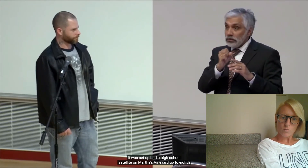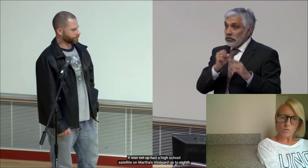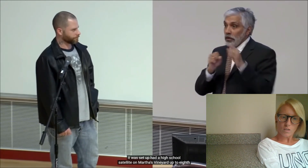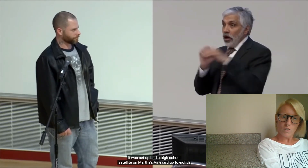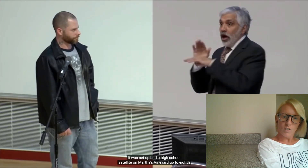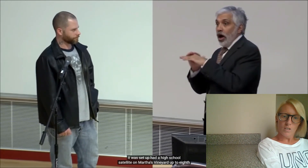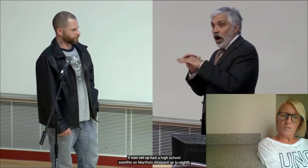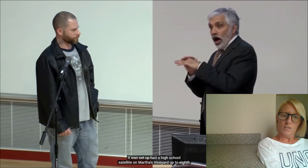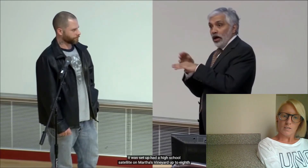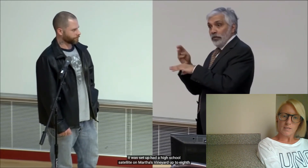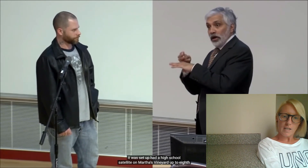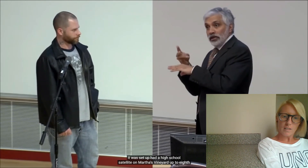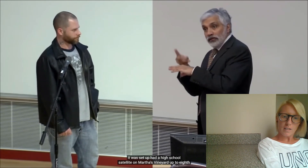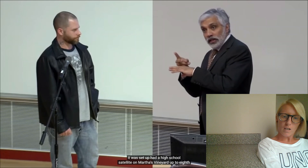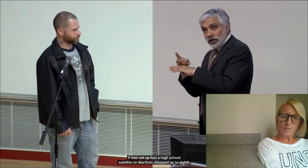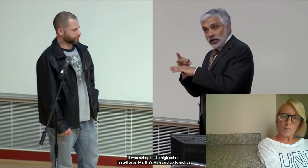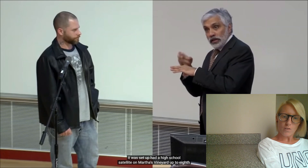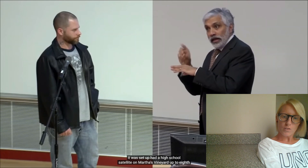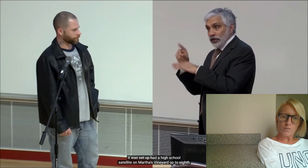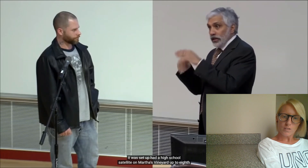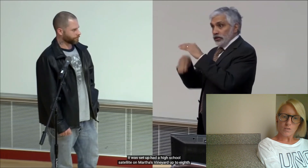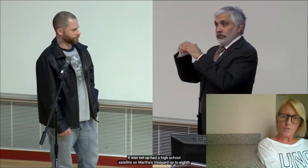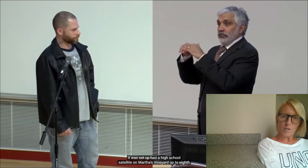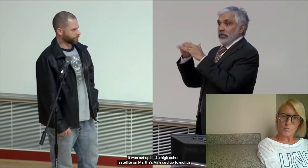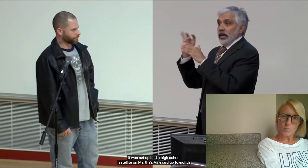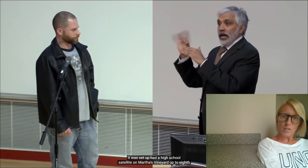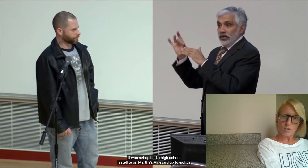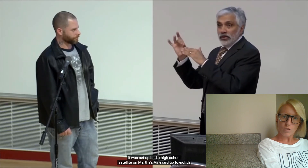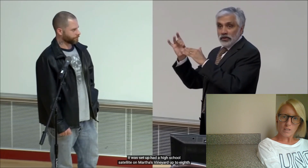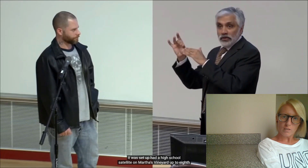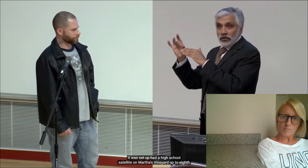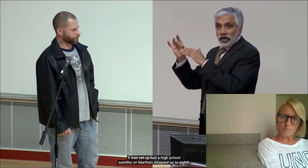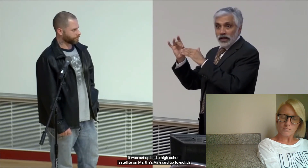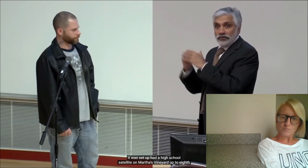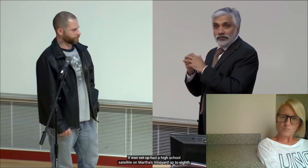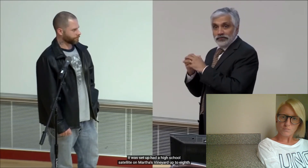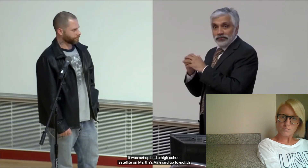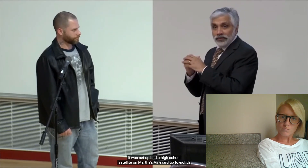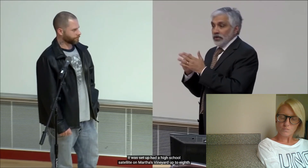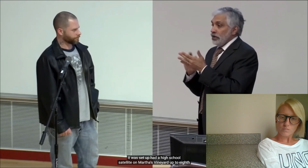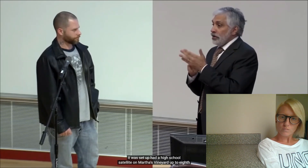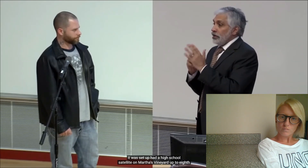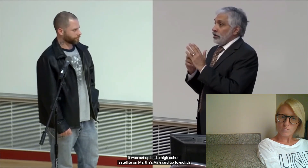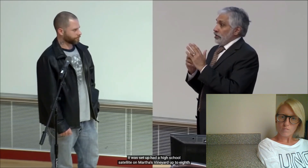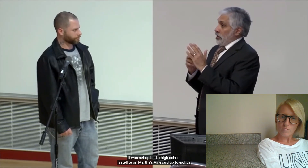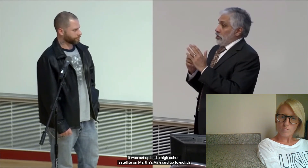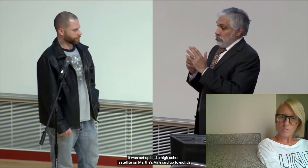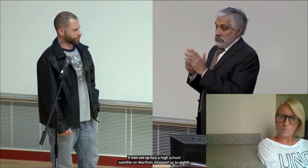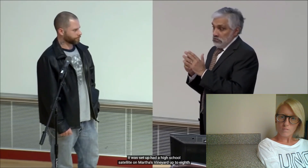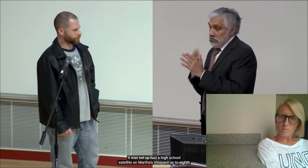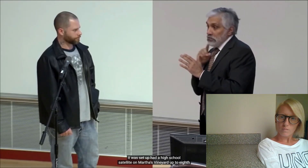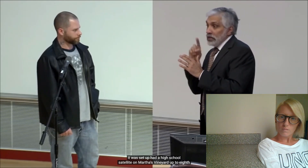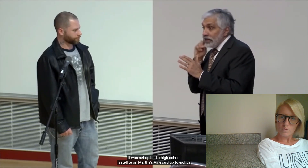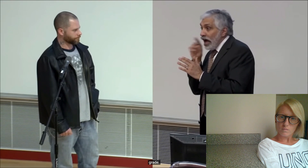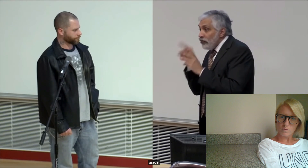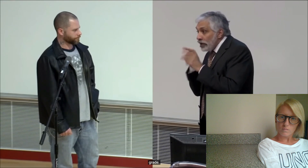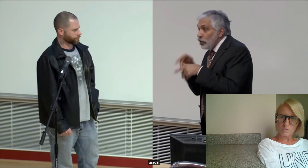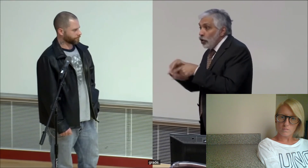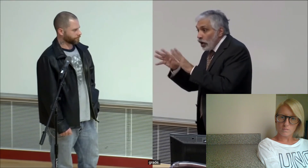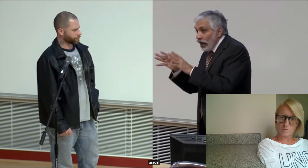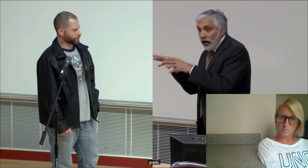a a high school satellite on high school Martha's Vineyard satellite up to eighth on Martha's grade. Vineyard up to 8th grade.